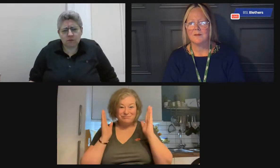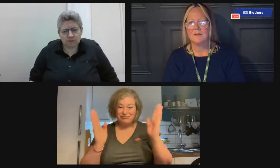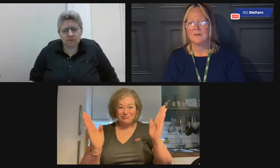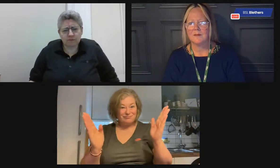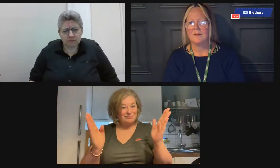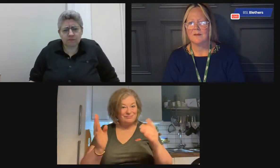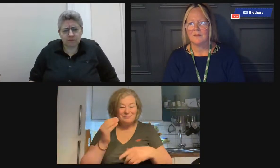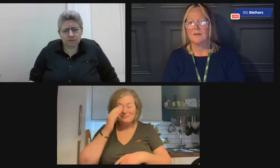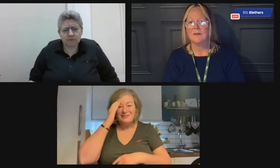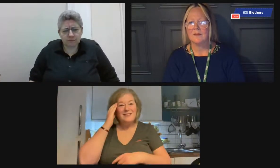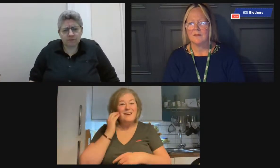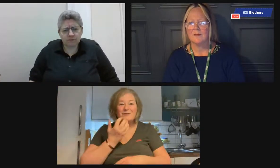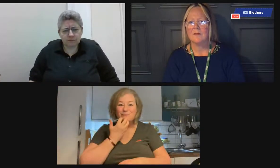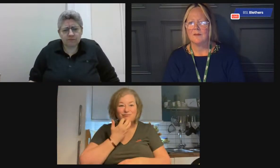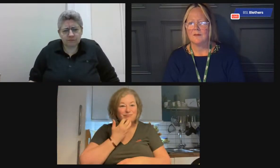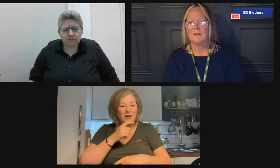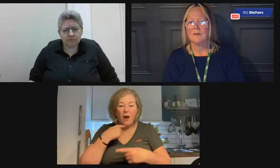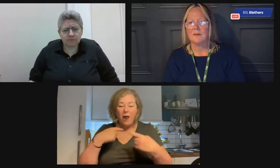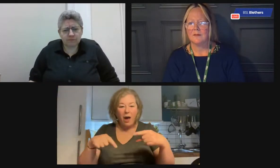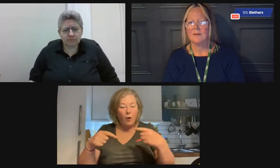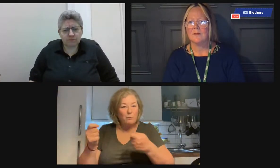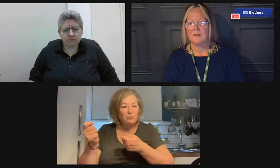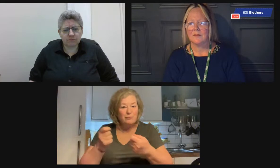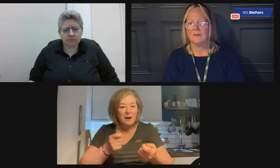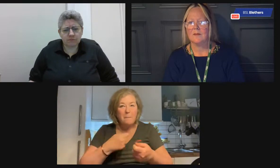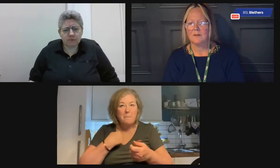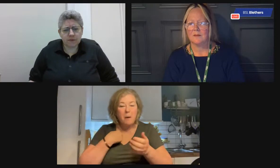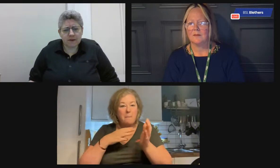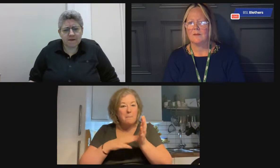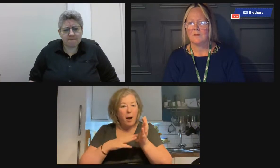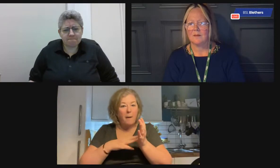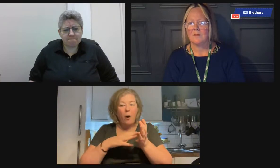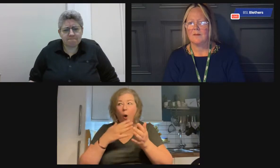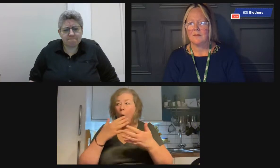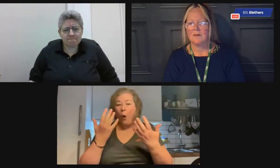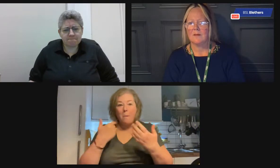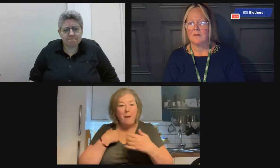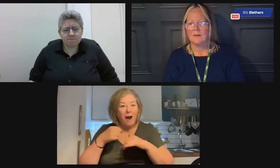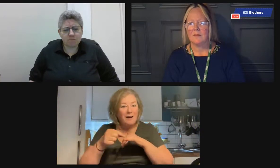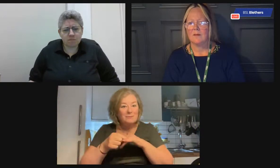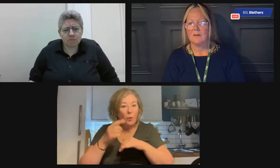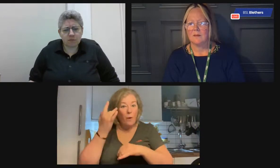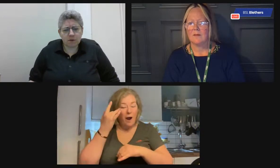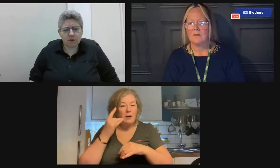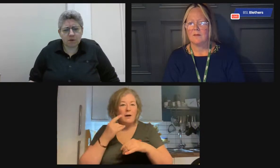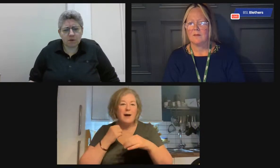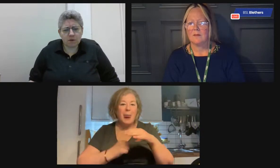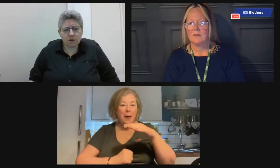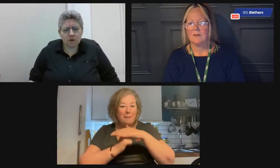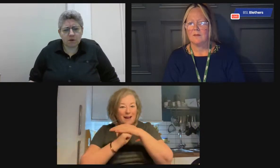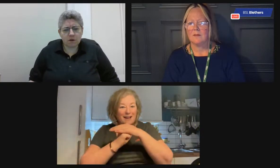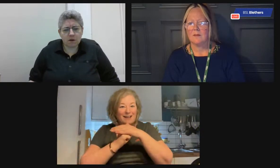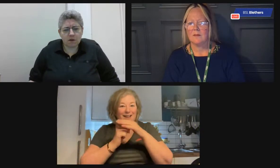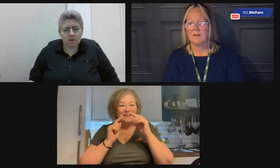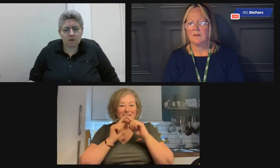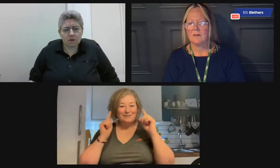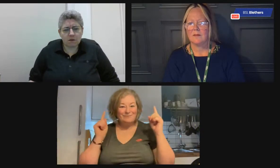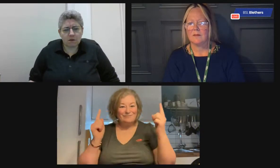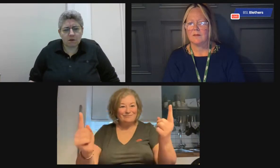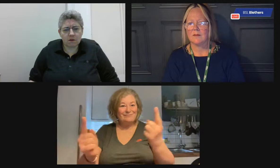right through COVID, that's right during into COVID time. 21. Yeah, Yeah, it was terrible. You couldn't bring